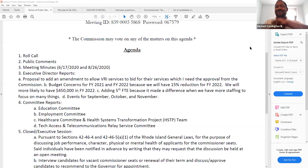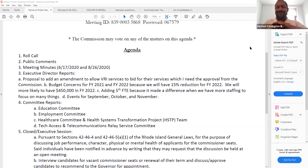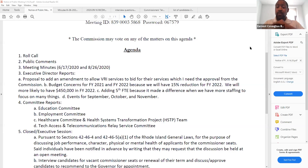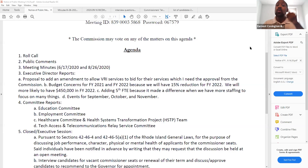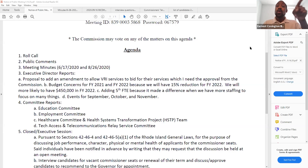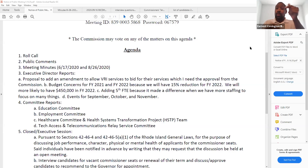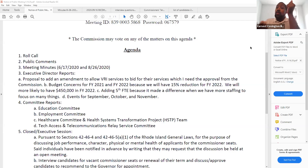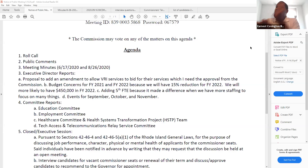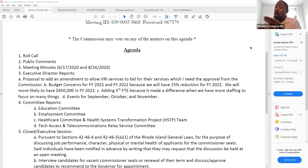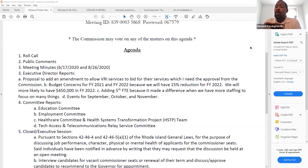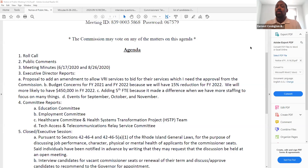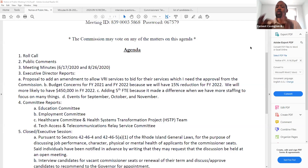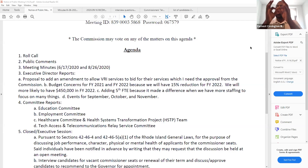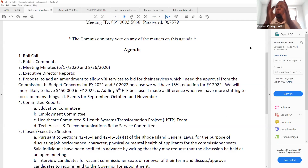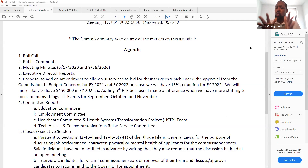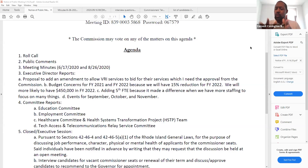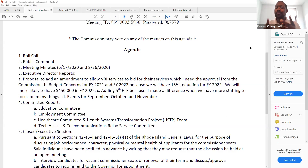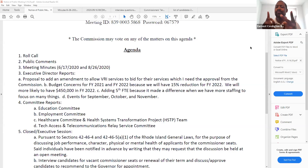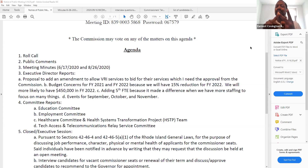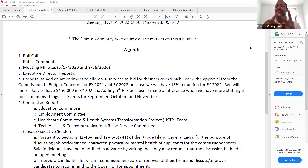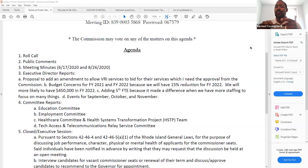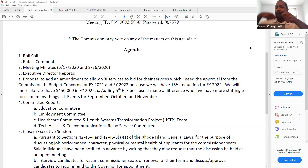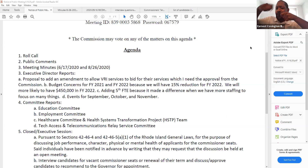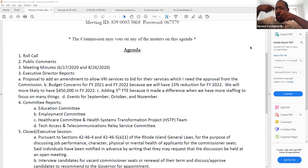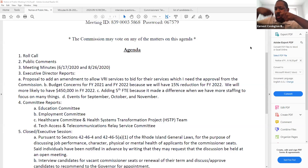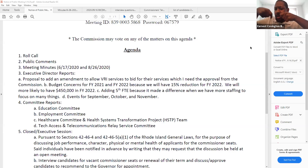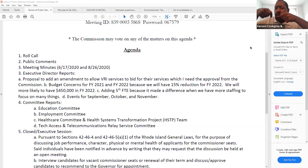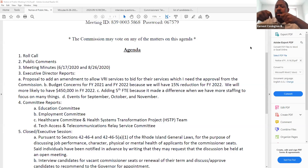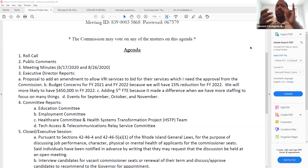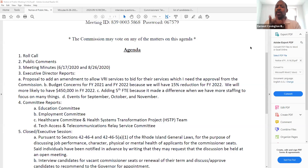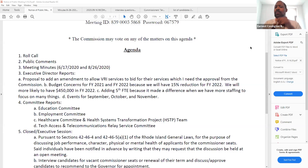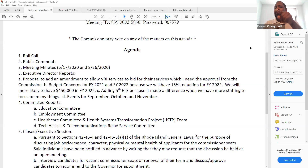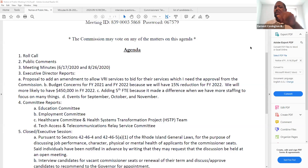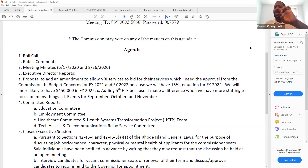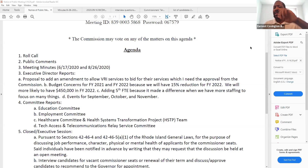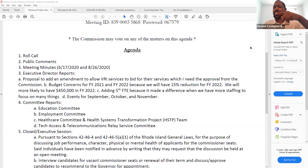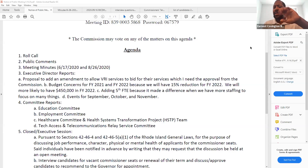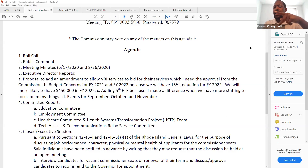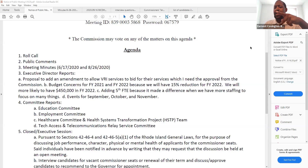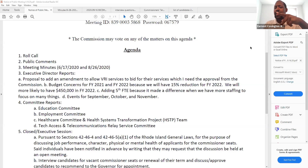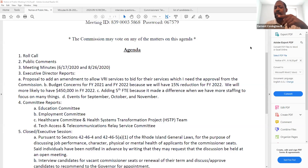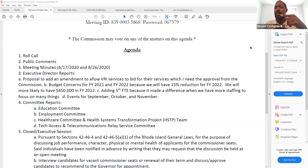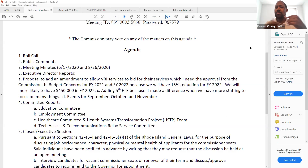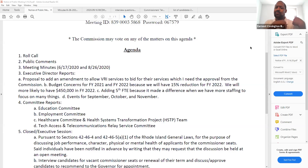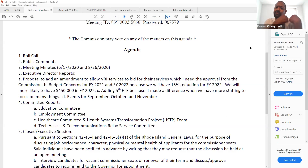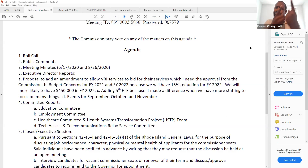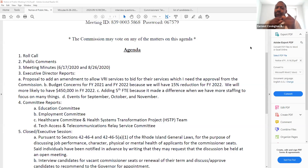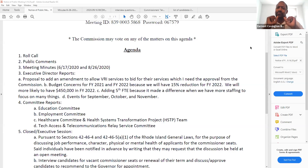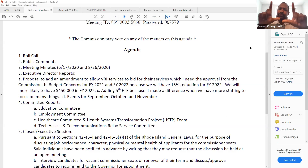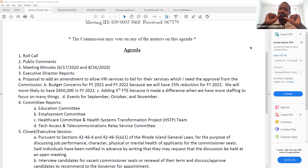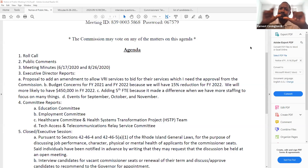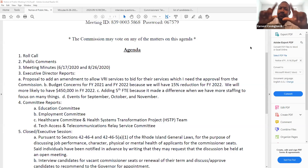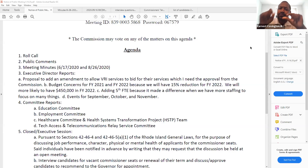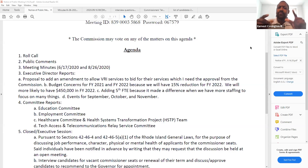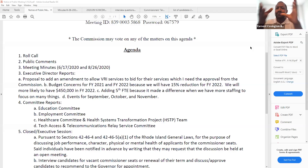of these items, and it didn't meet their requirements. We have interpreters, we have video, and the